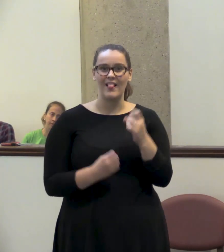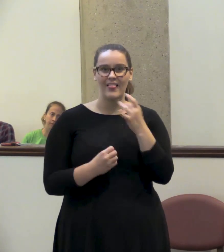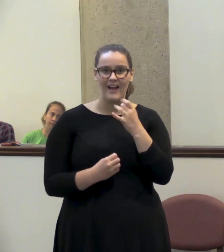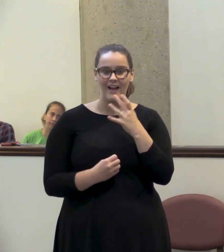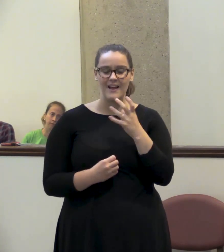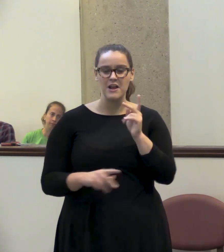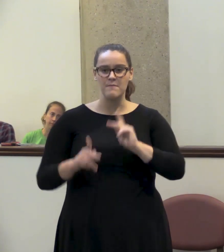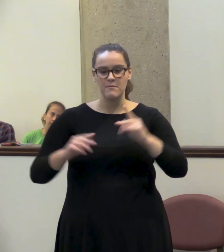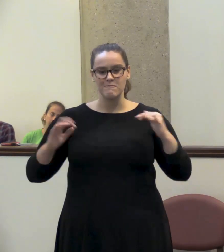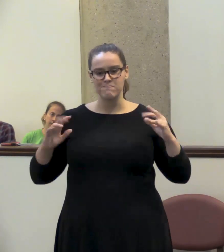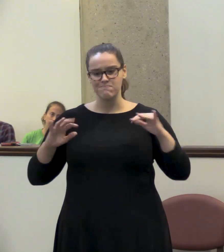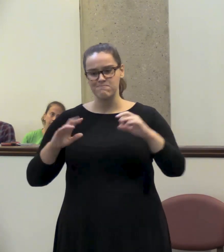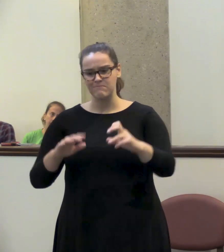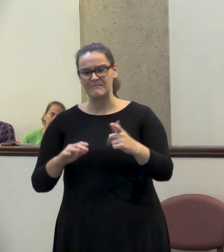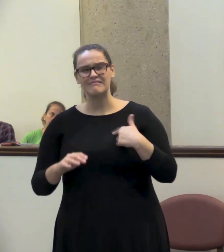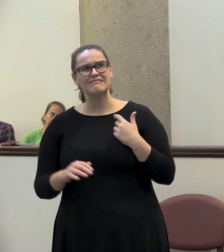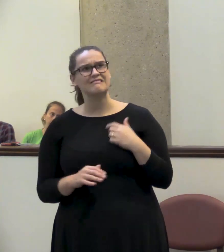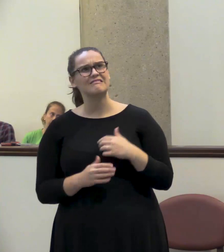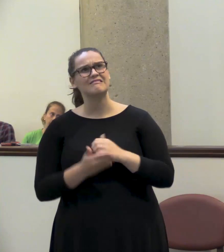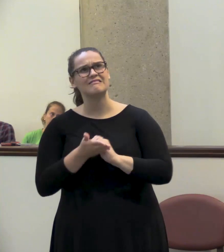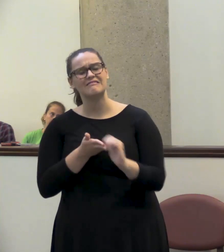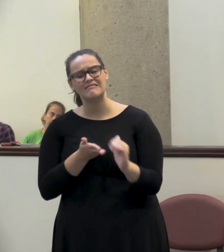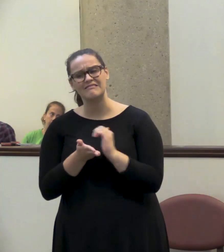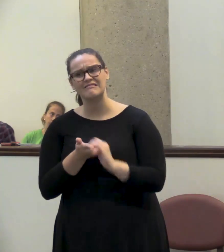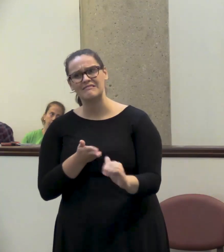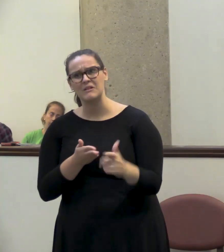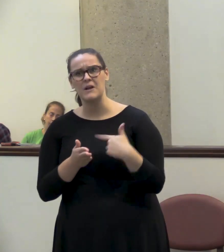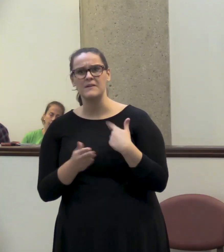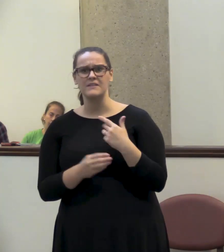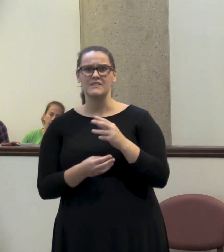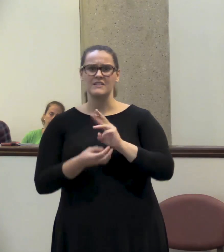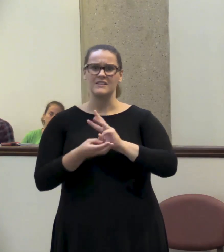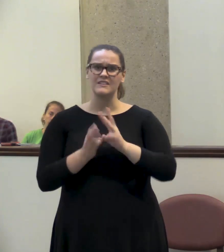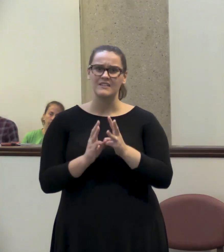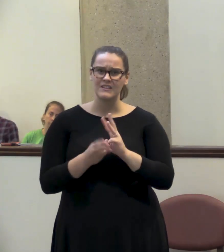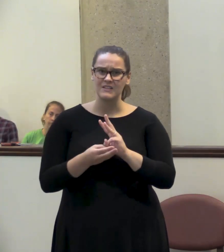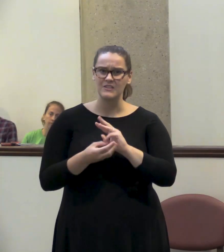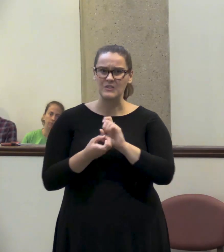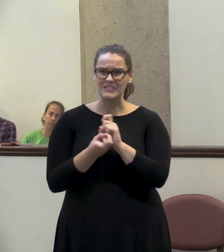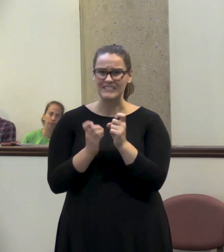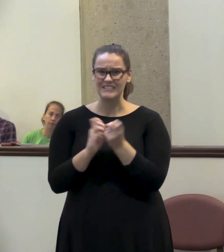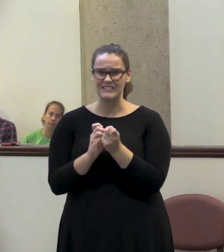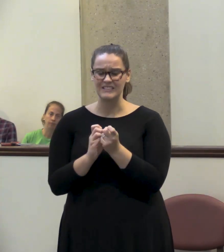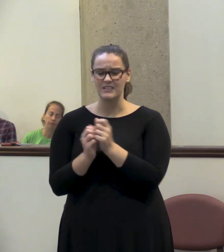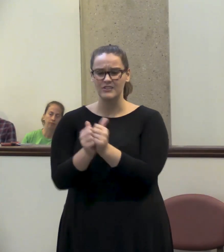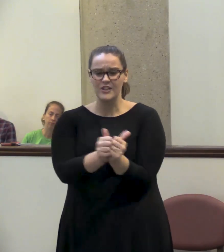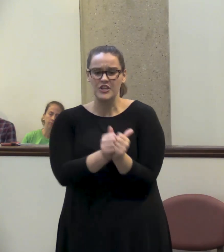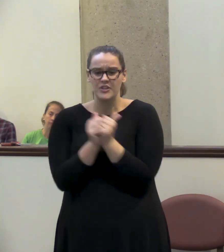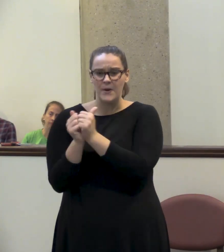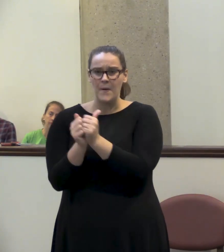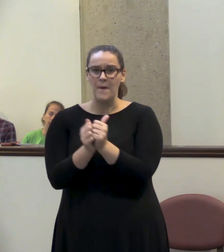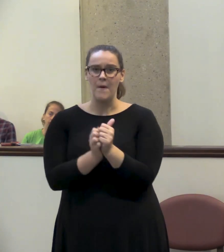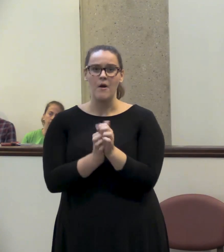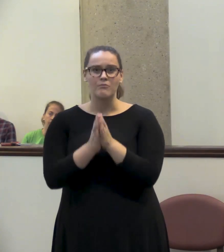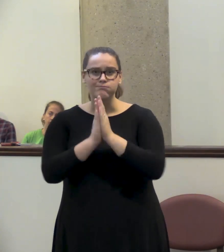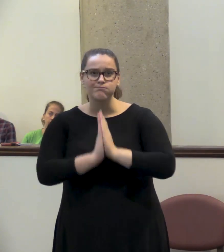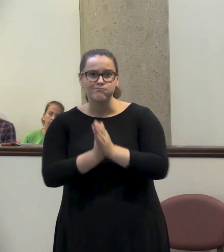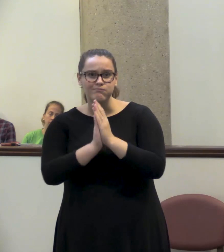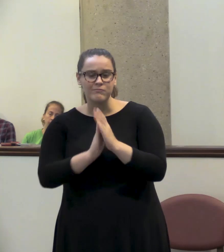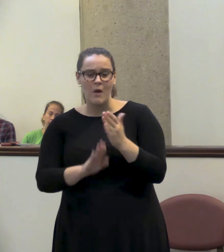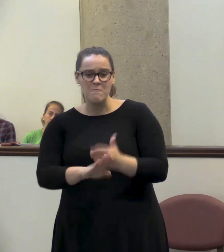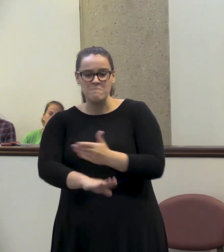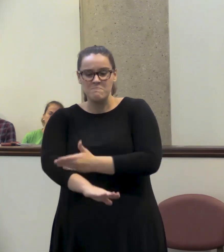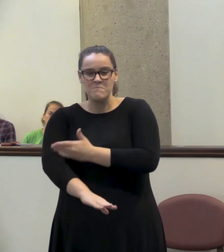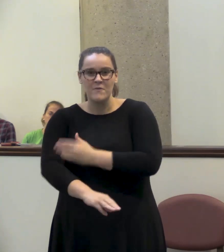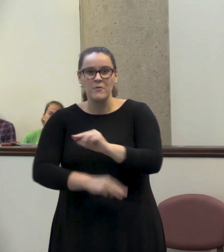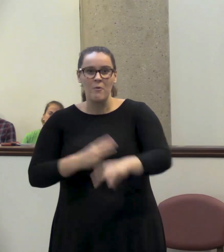coming together to repent of the harm we have caused to our climate, to share our prayers for a better world, and to